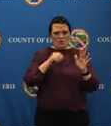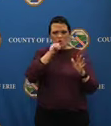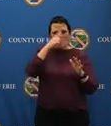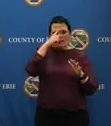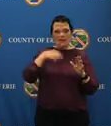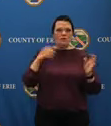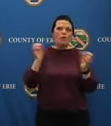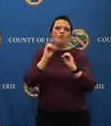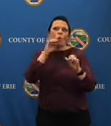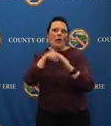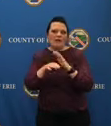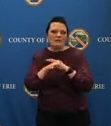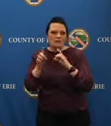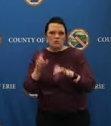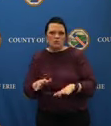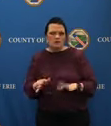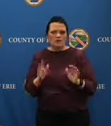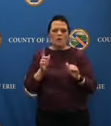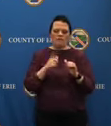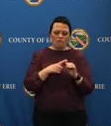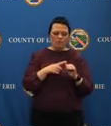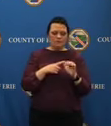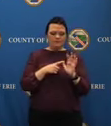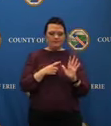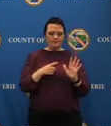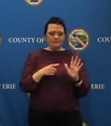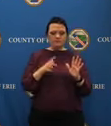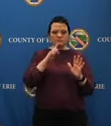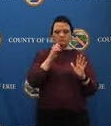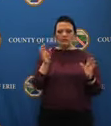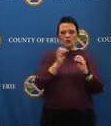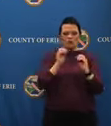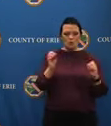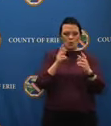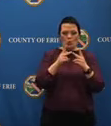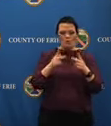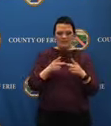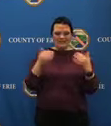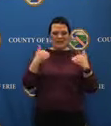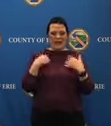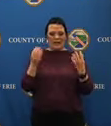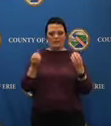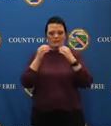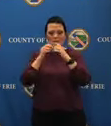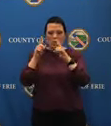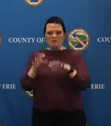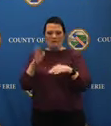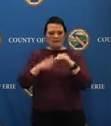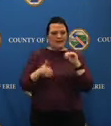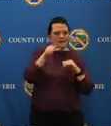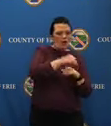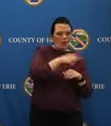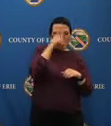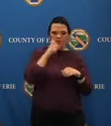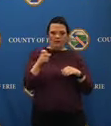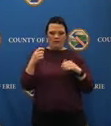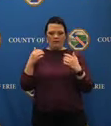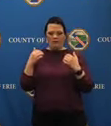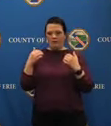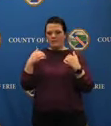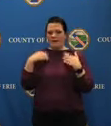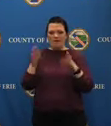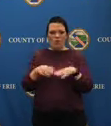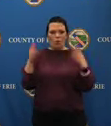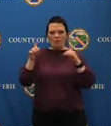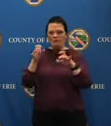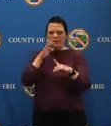getting access to testing. First off, there is no place that's getting more tests than others because there's an open test for a